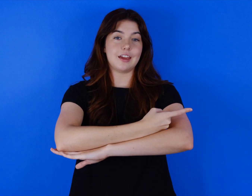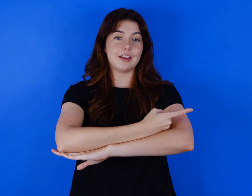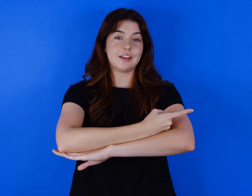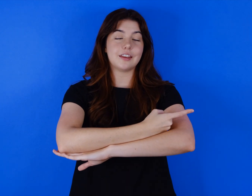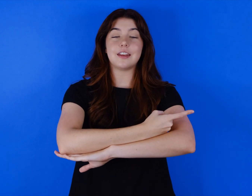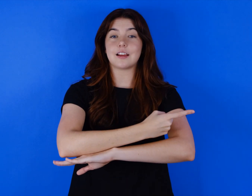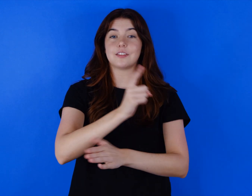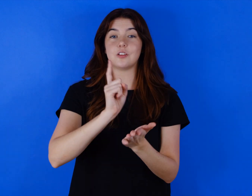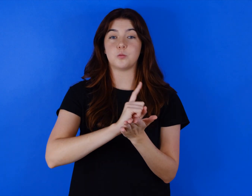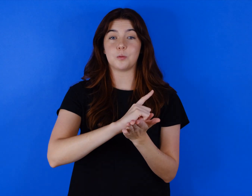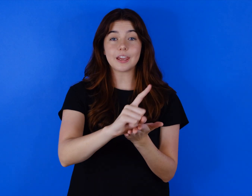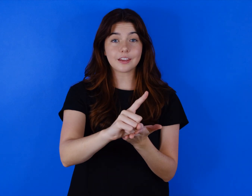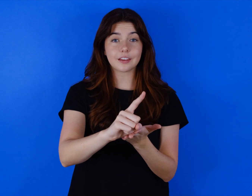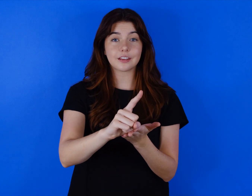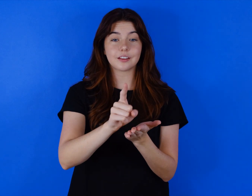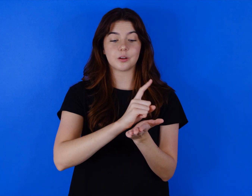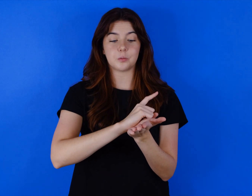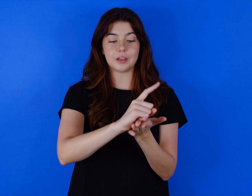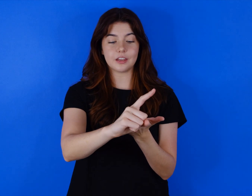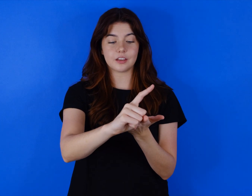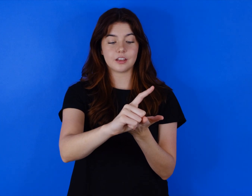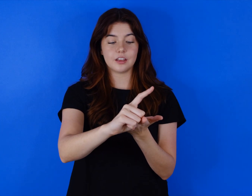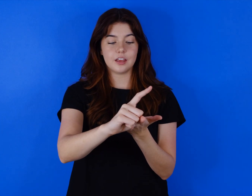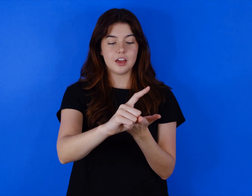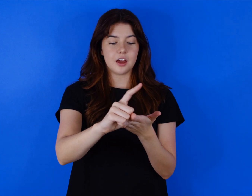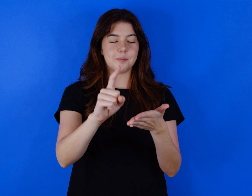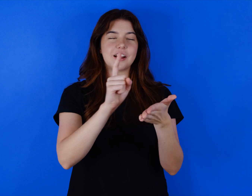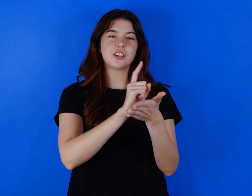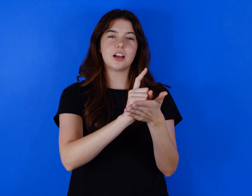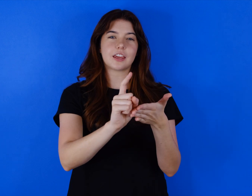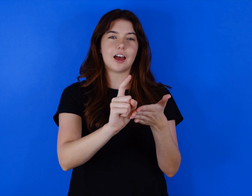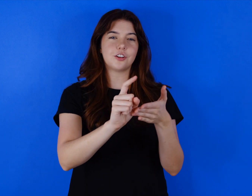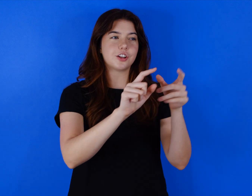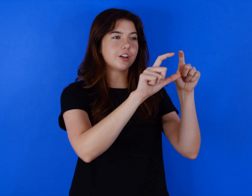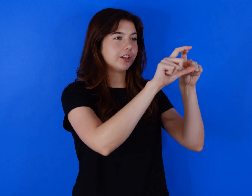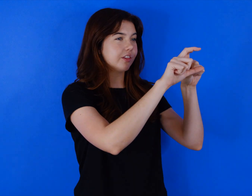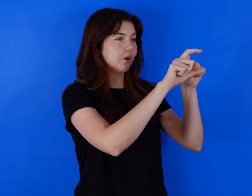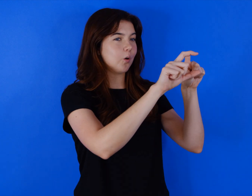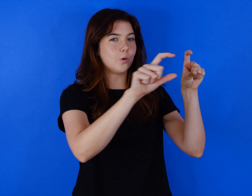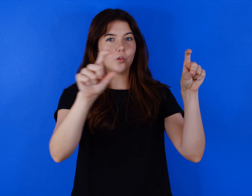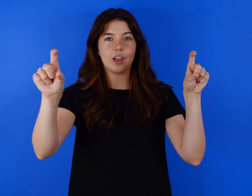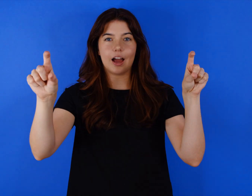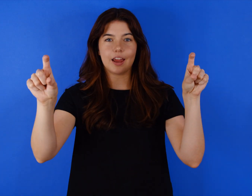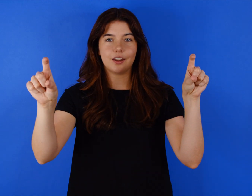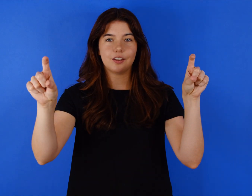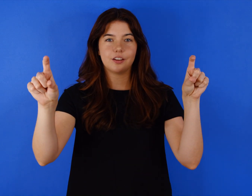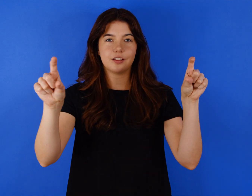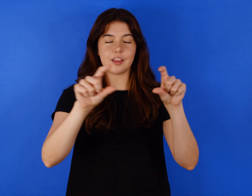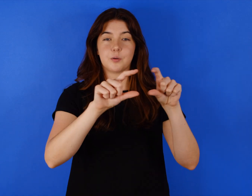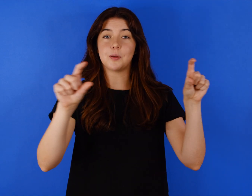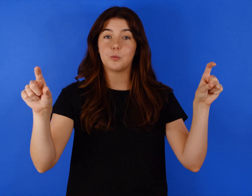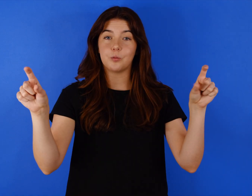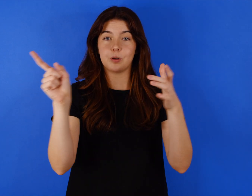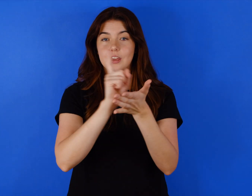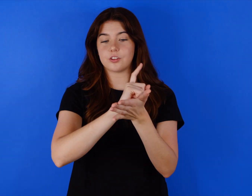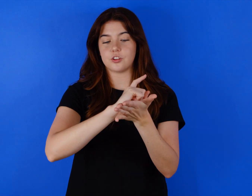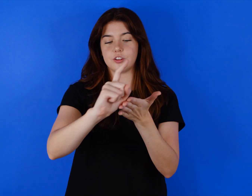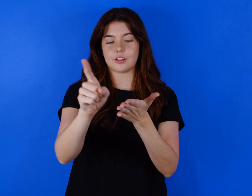day. Next is week, week. Imagine on a calendar, the whole line, that would be 1 week. So you kind of